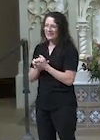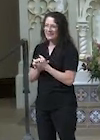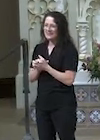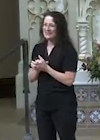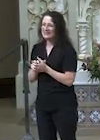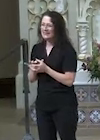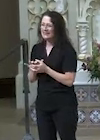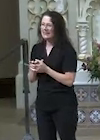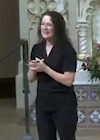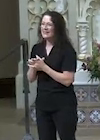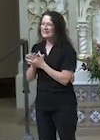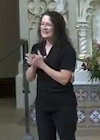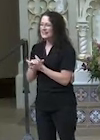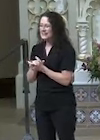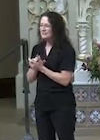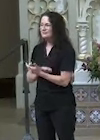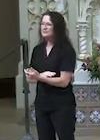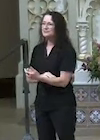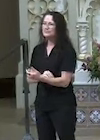also,